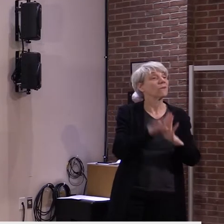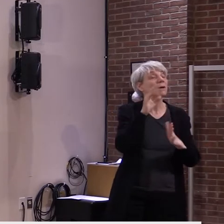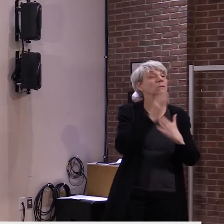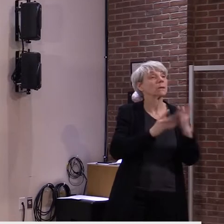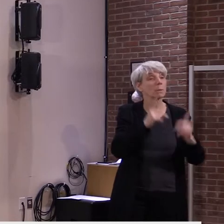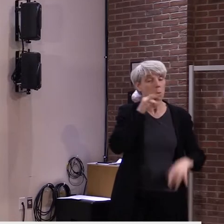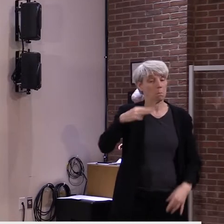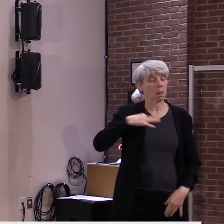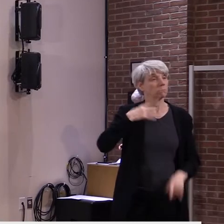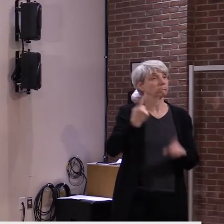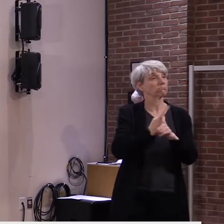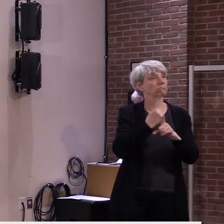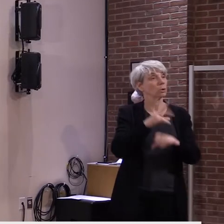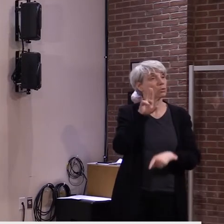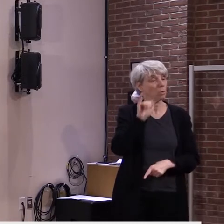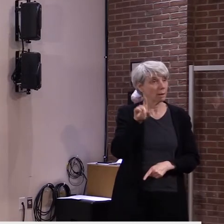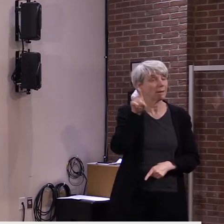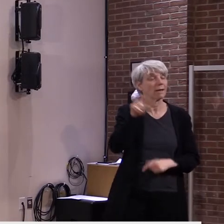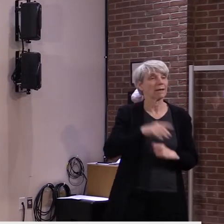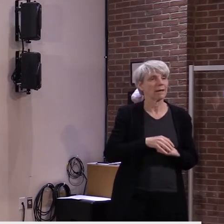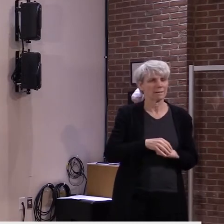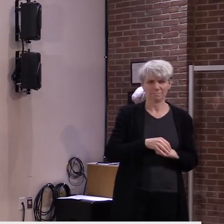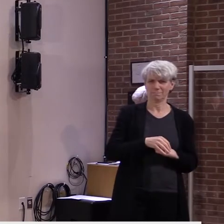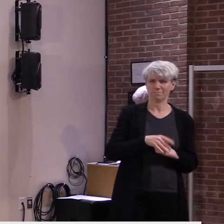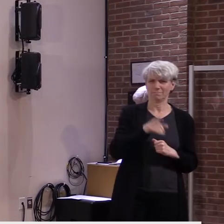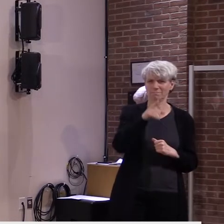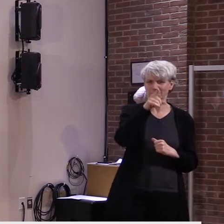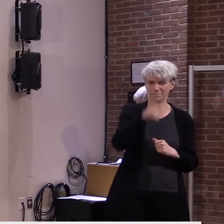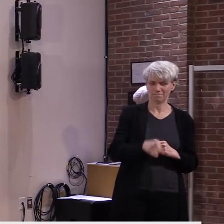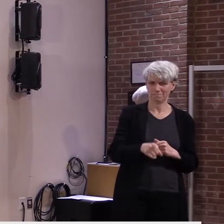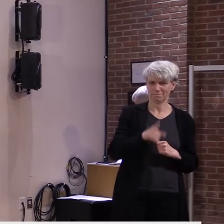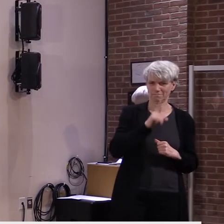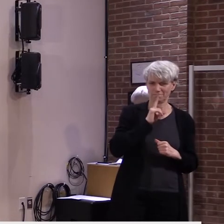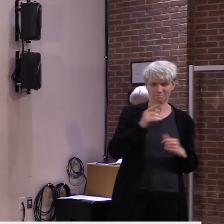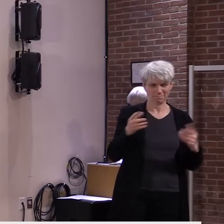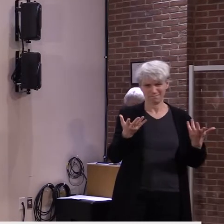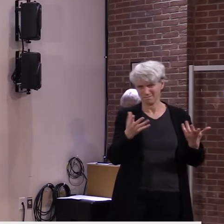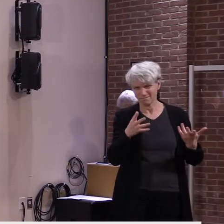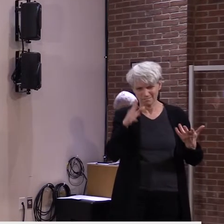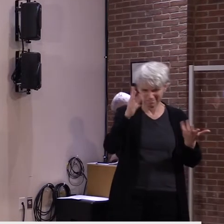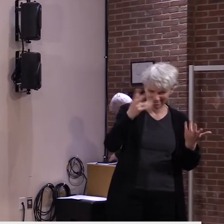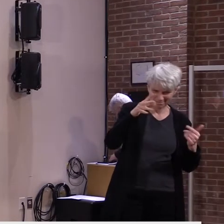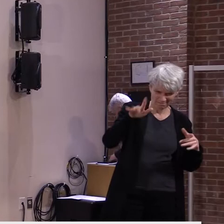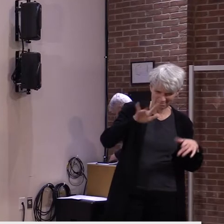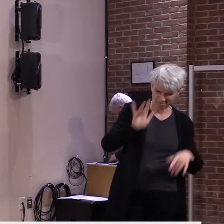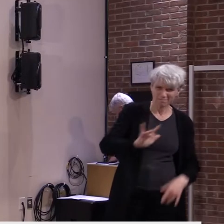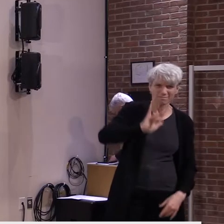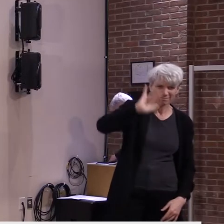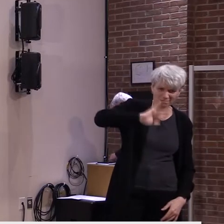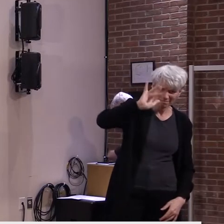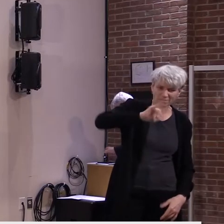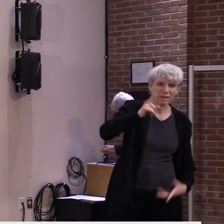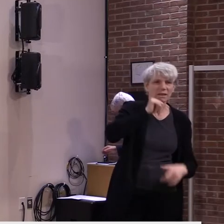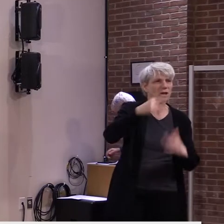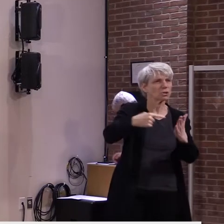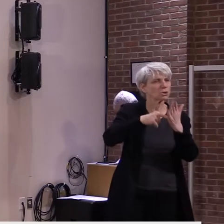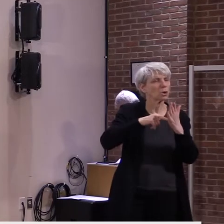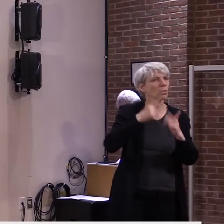who were not being presented with the work search screen, probably because they fell into one of